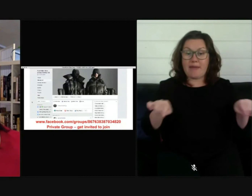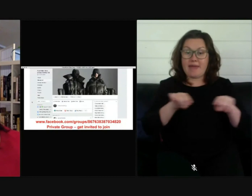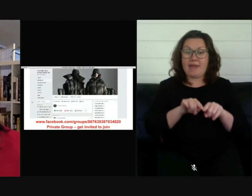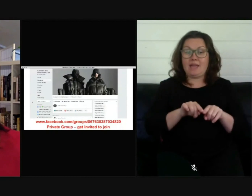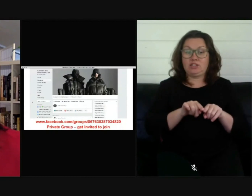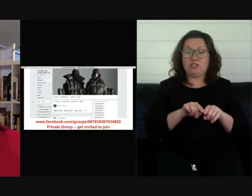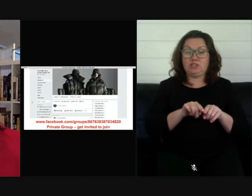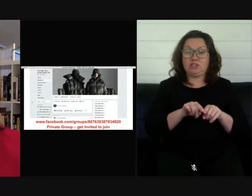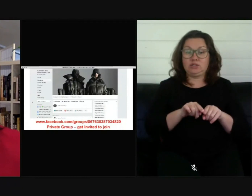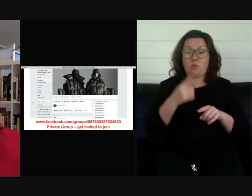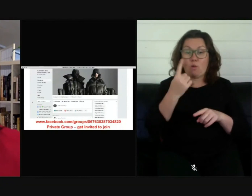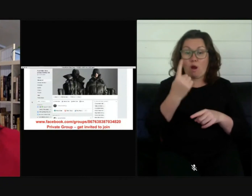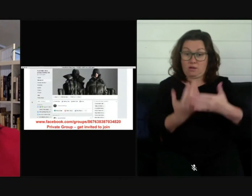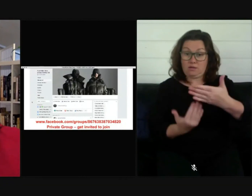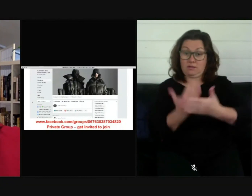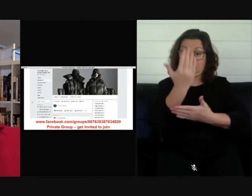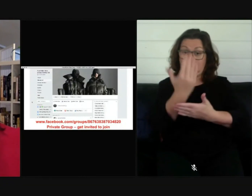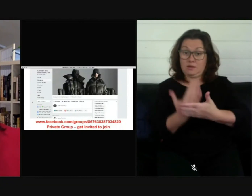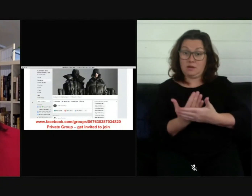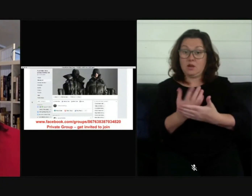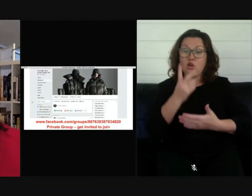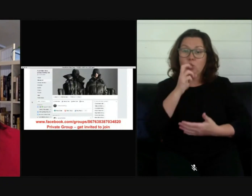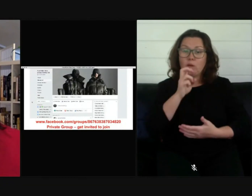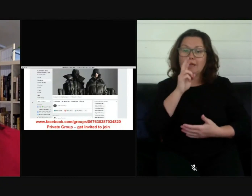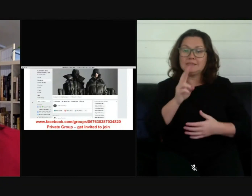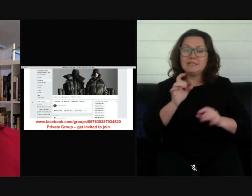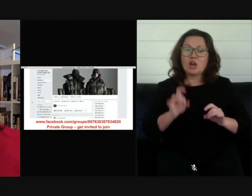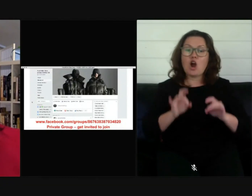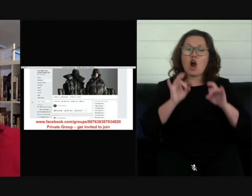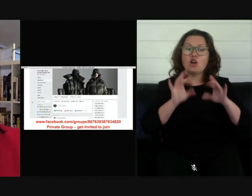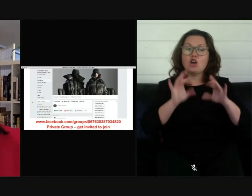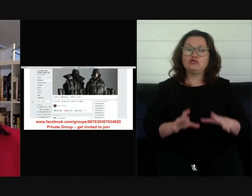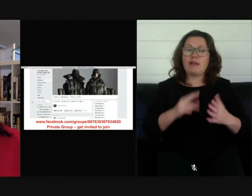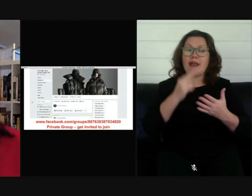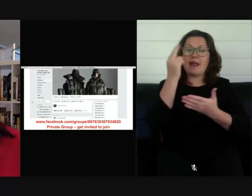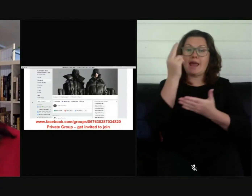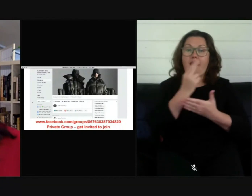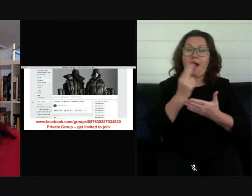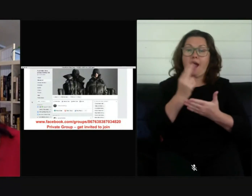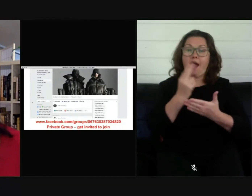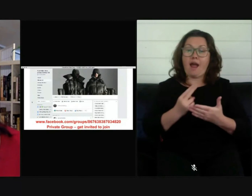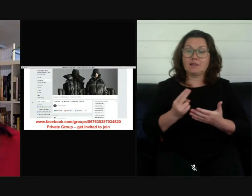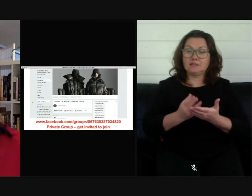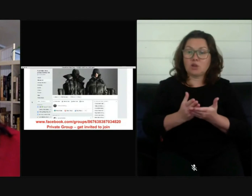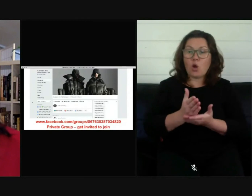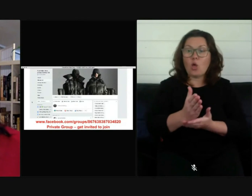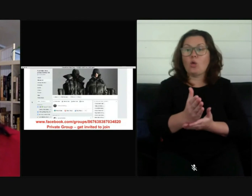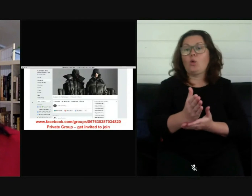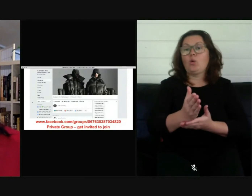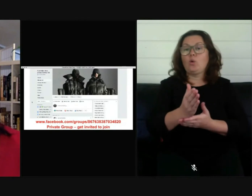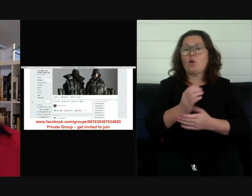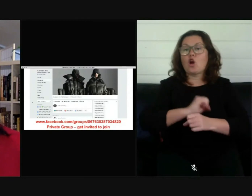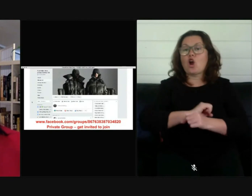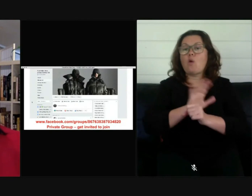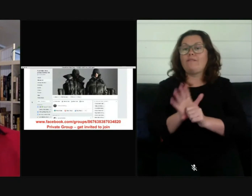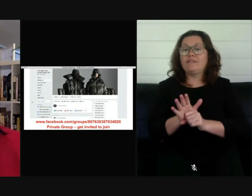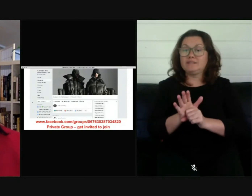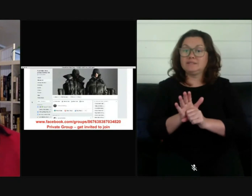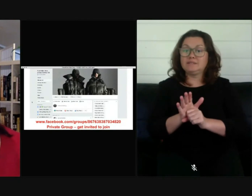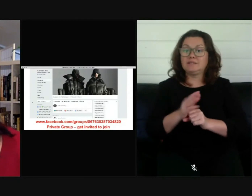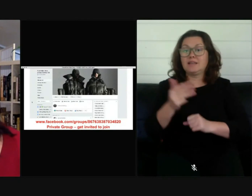called Australian Arts Amidst COVID-19. I believe this is a private group, but it is also a very large